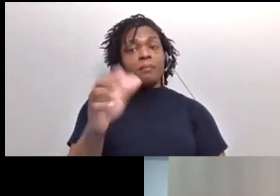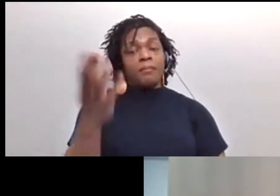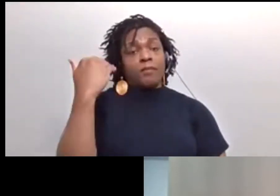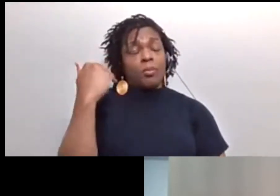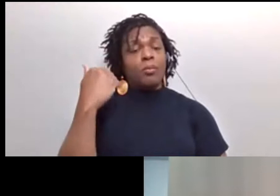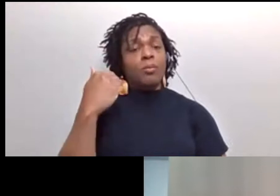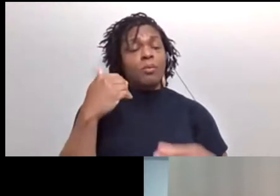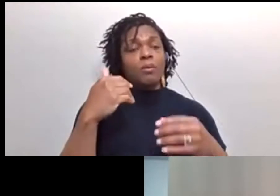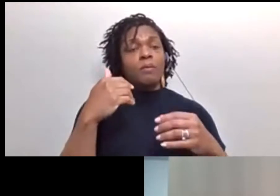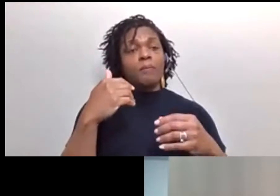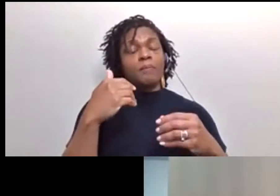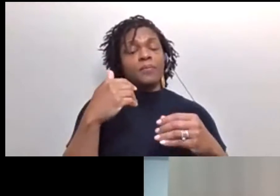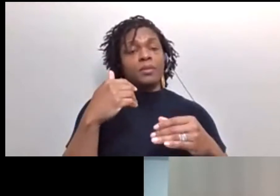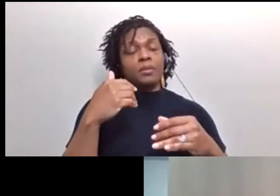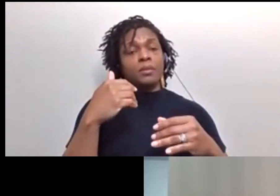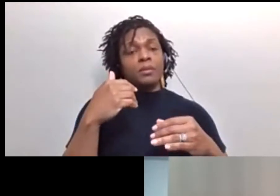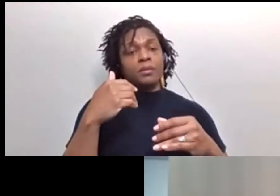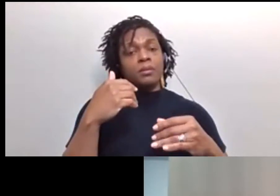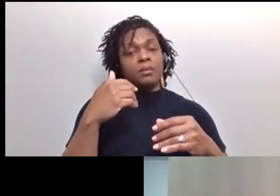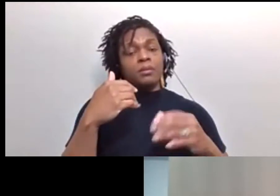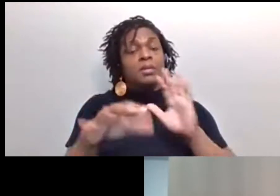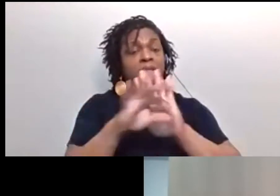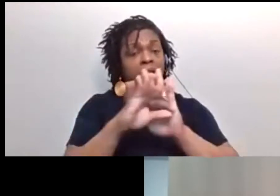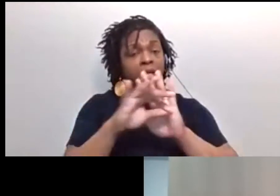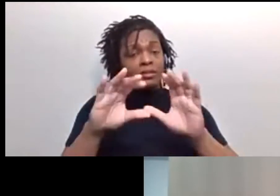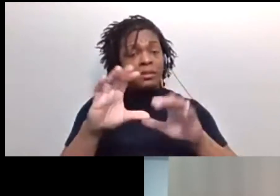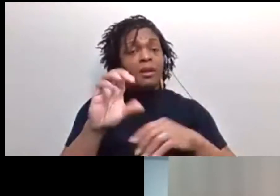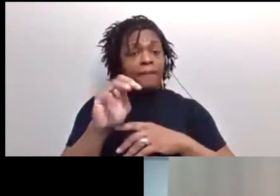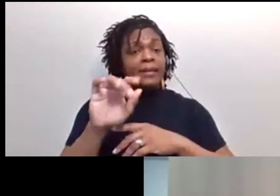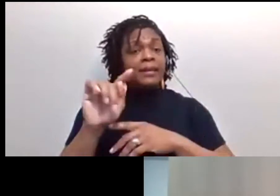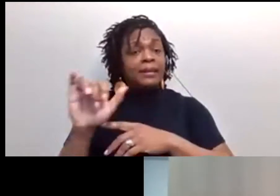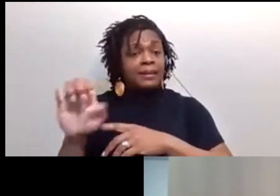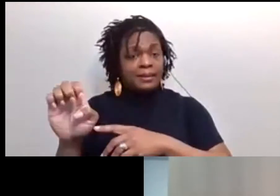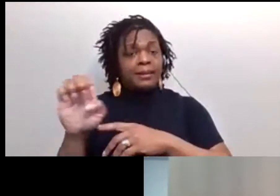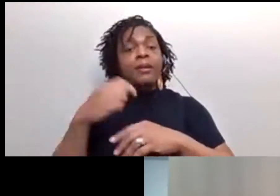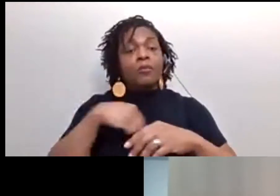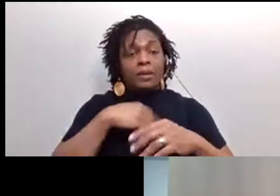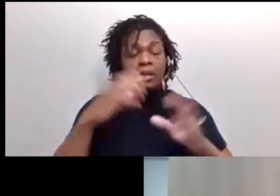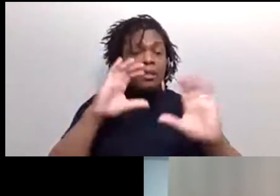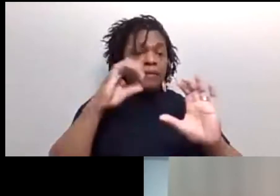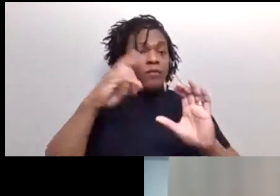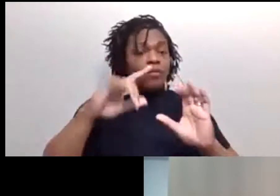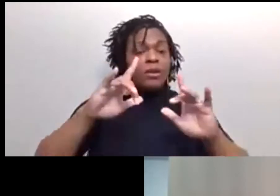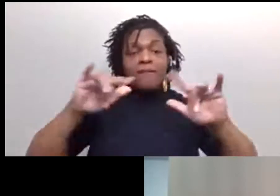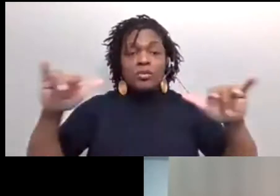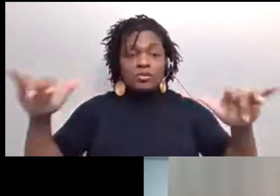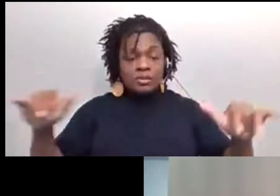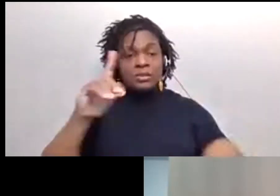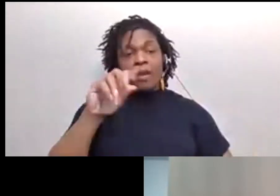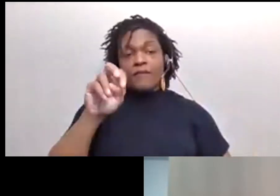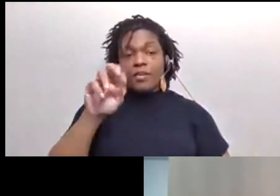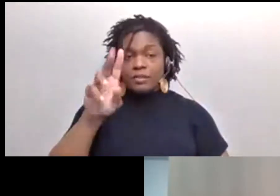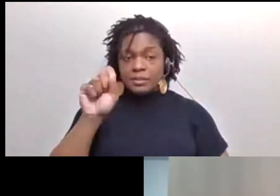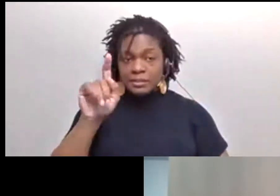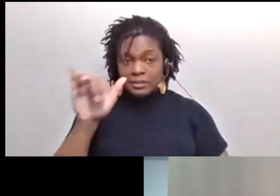the selection of the committee, we really look for diversity in every aspect, including having